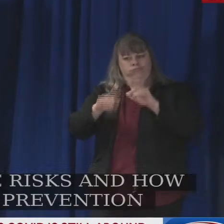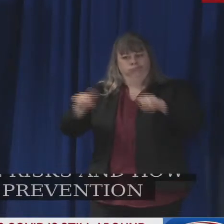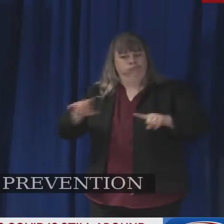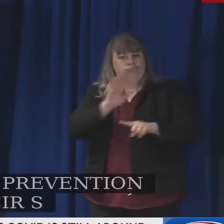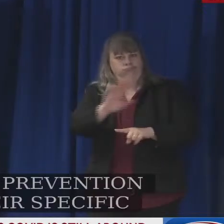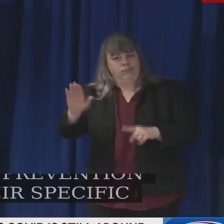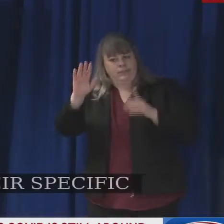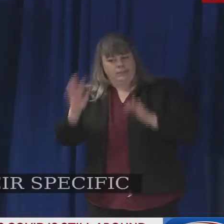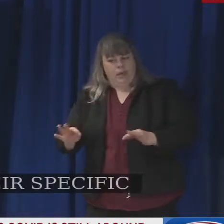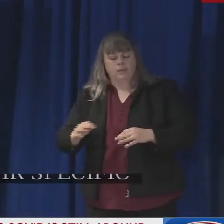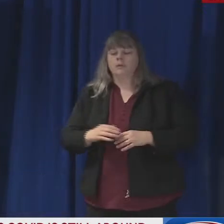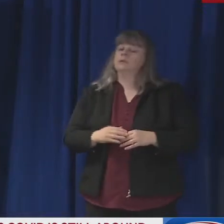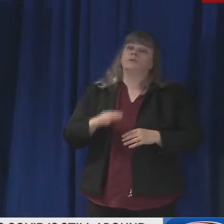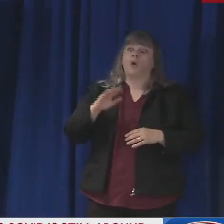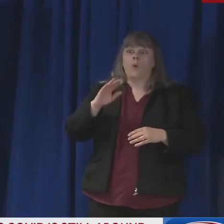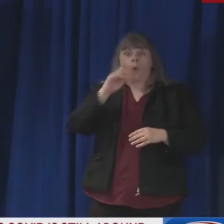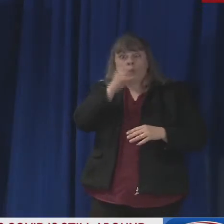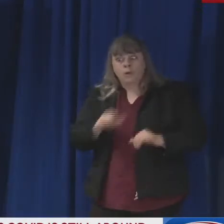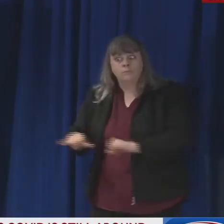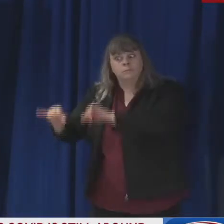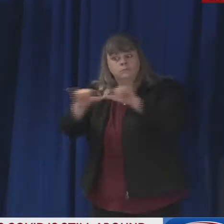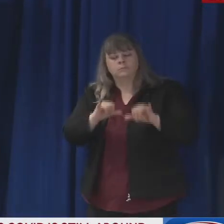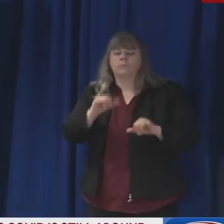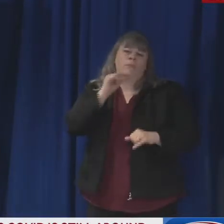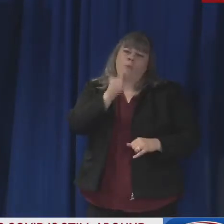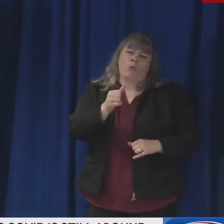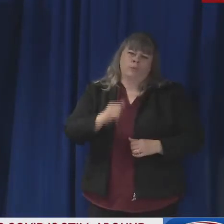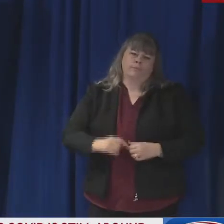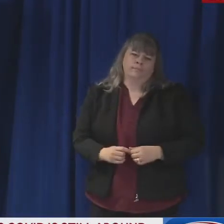Prevention strategies are going to vary location by location and school by